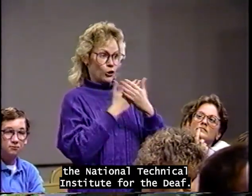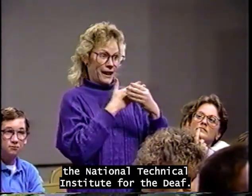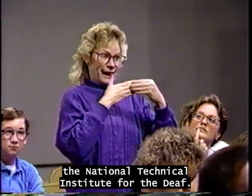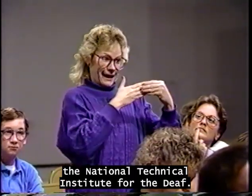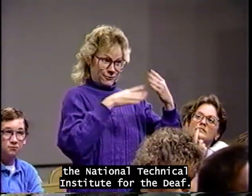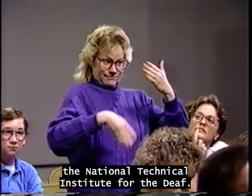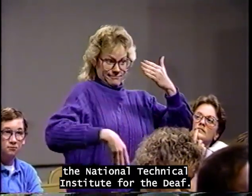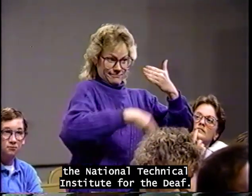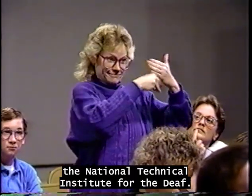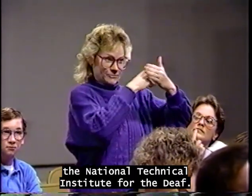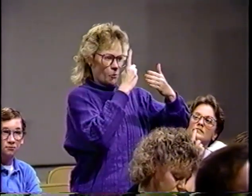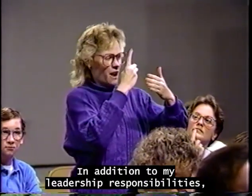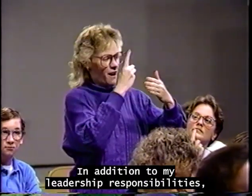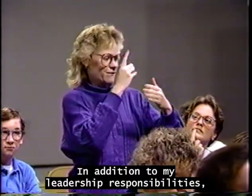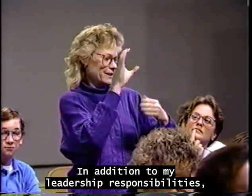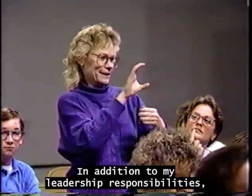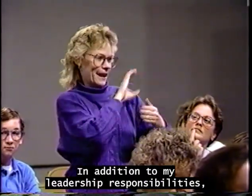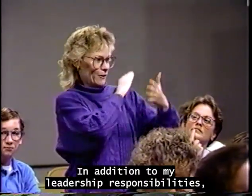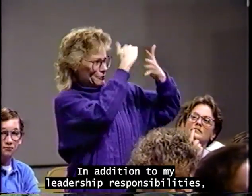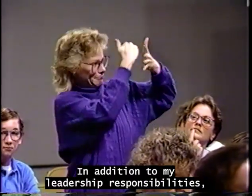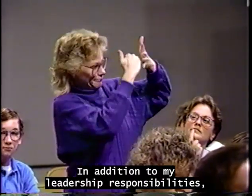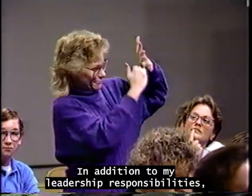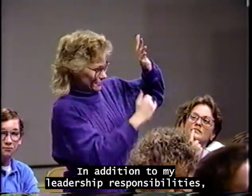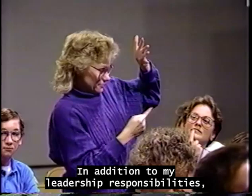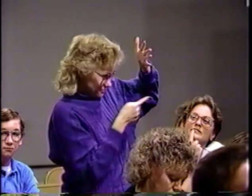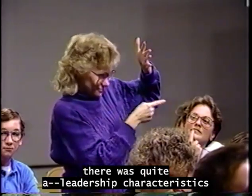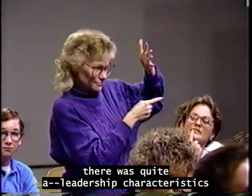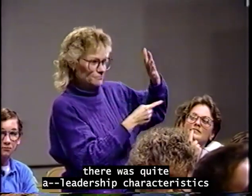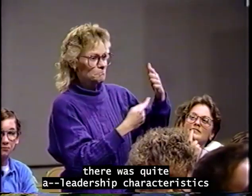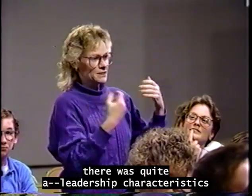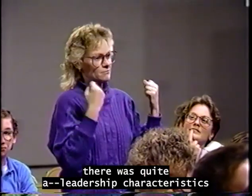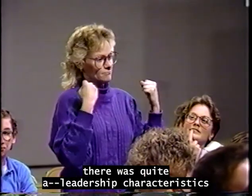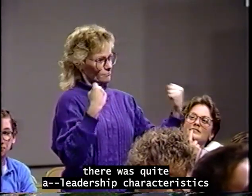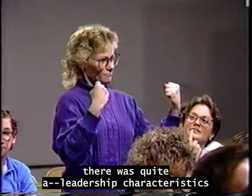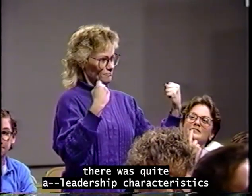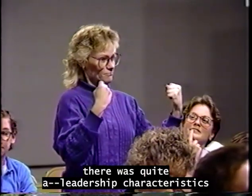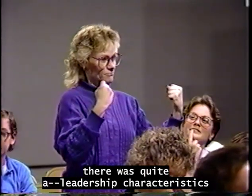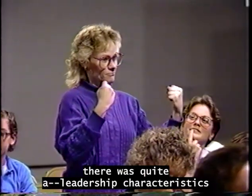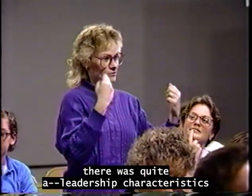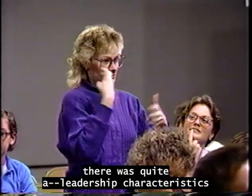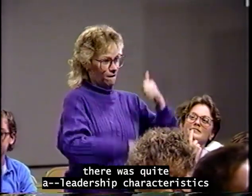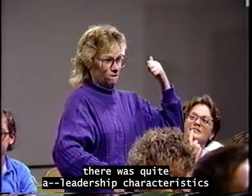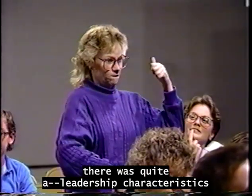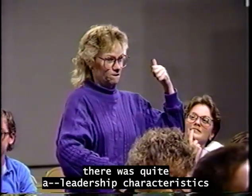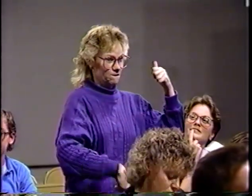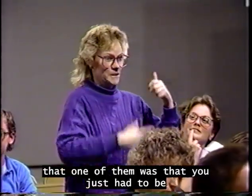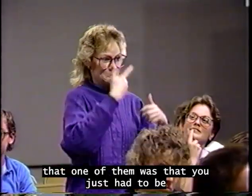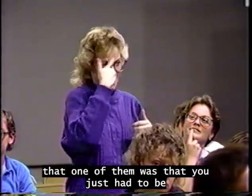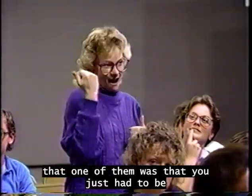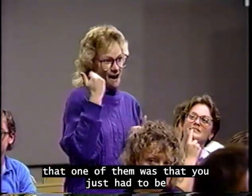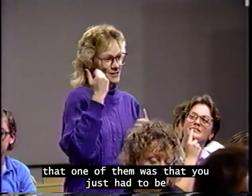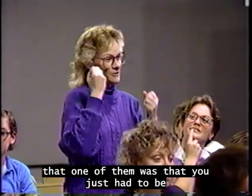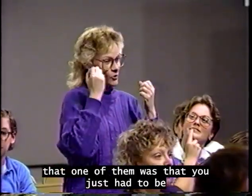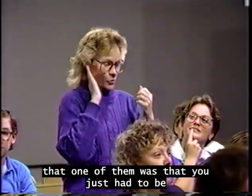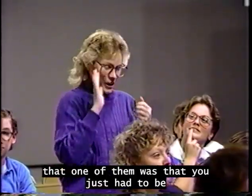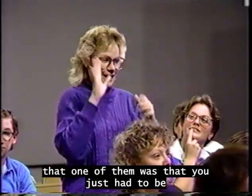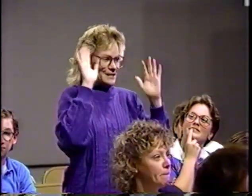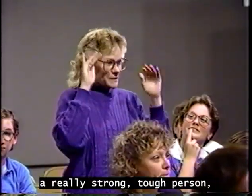the Deaf. In addition to my leadership responsibilities, there was quite a leadership characteristics that one of them was that you just had to be a